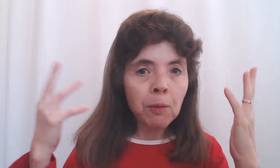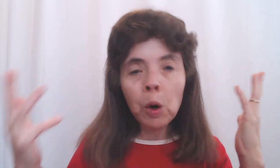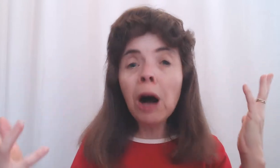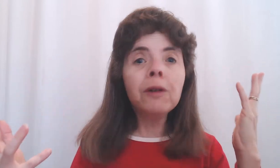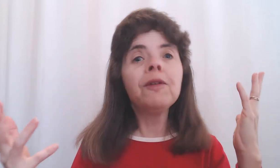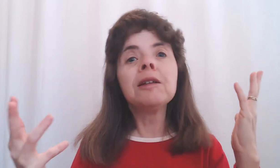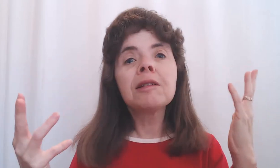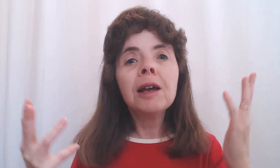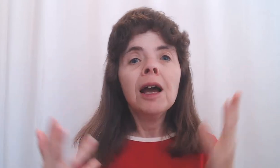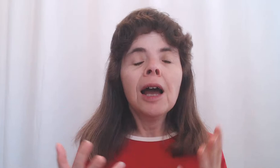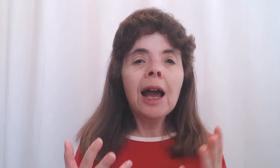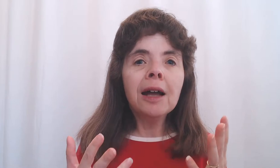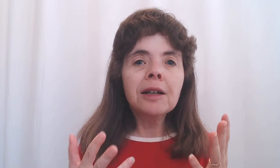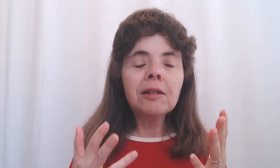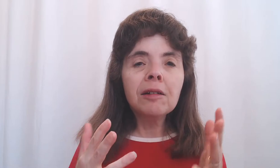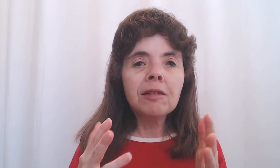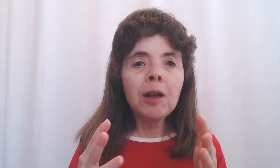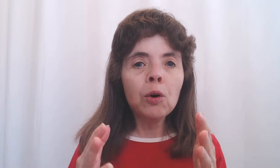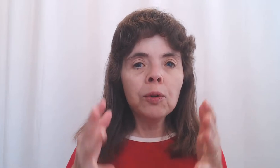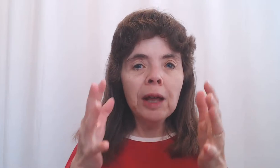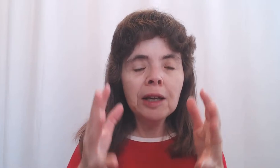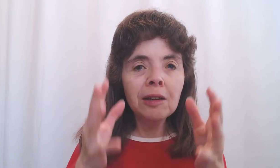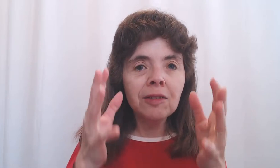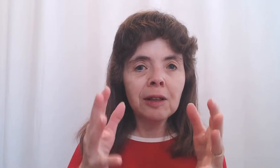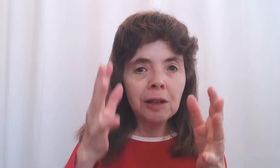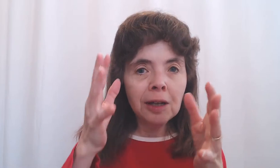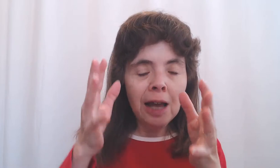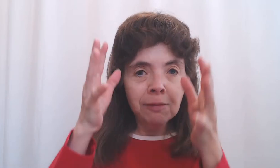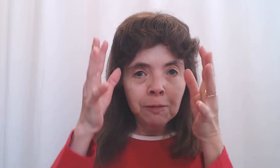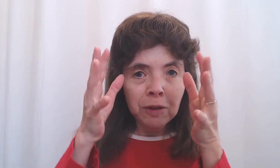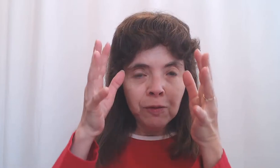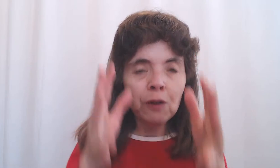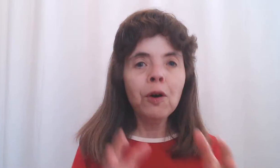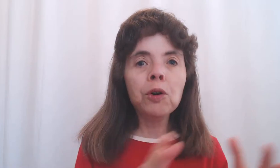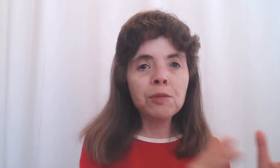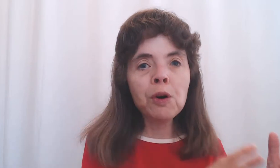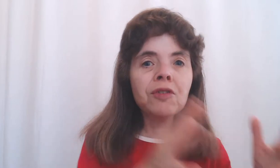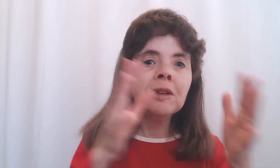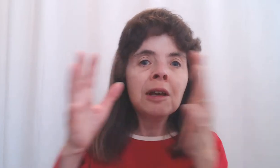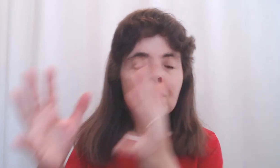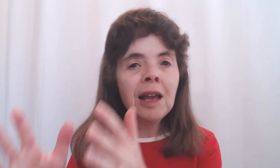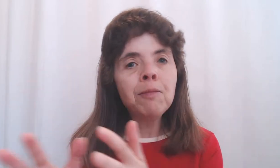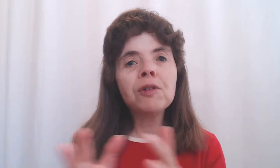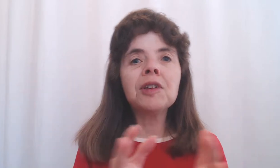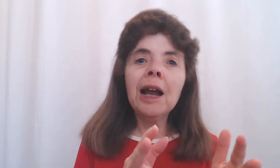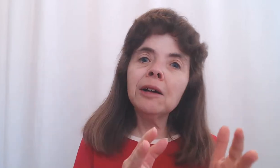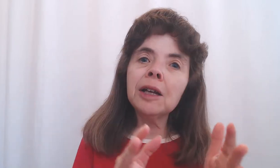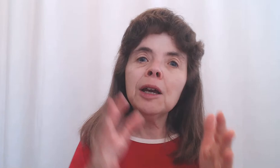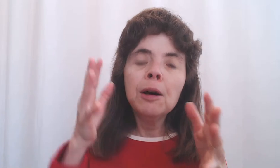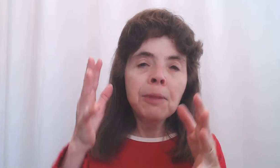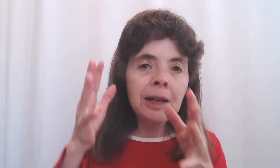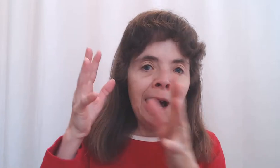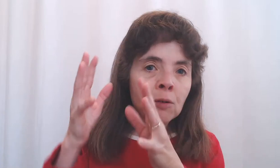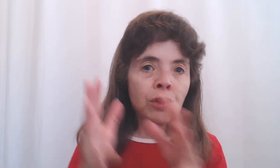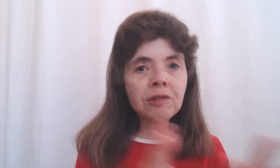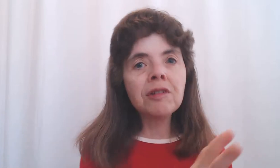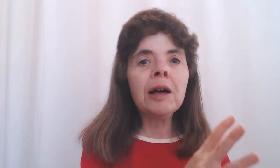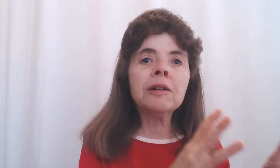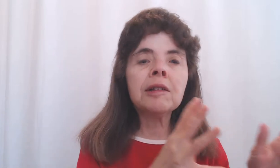purple elephants. And so then he's again, this very focused person, same personality, but now just to sell us